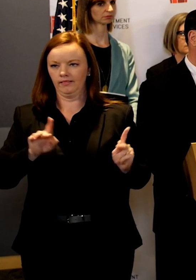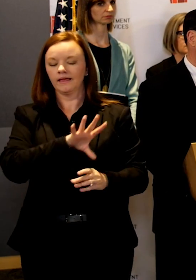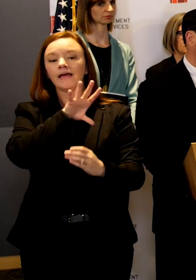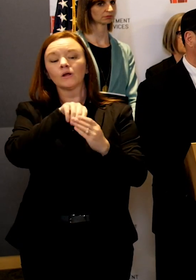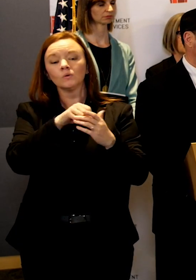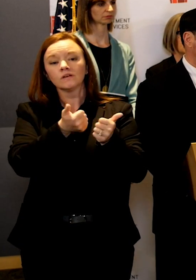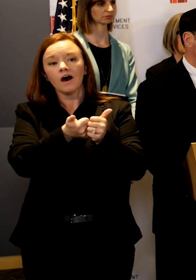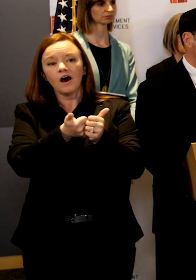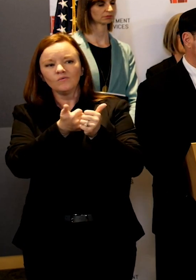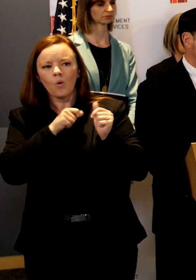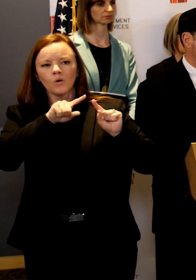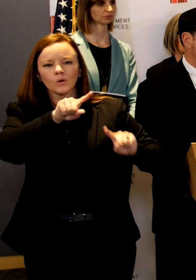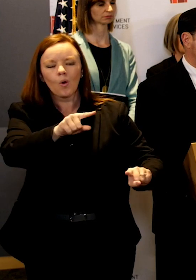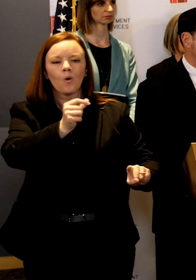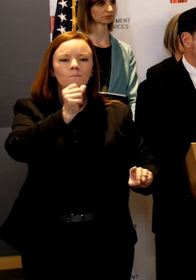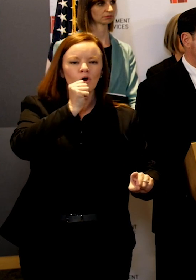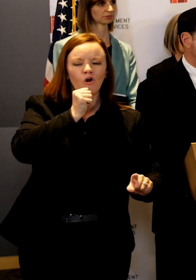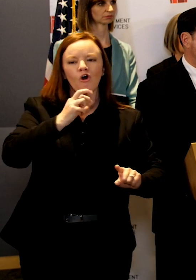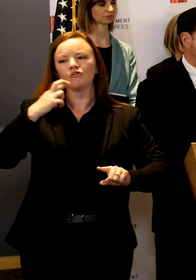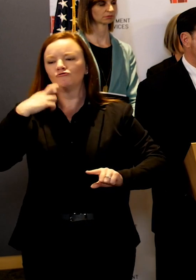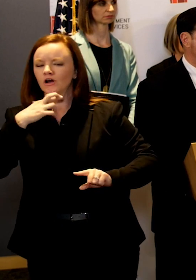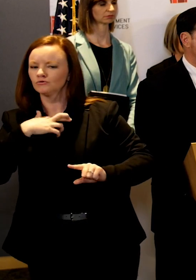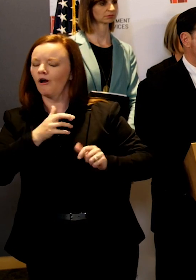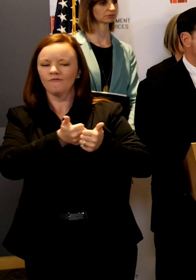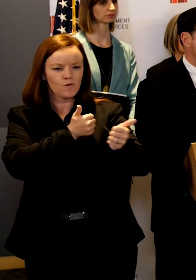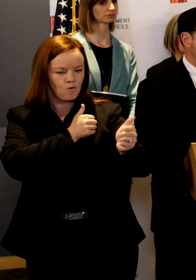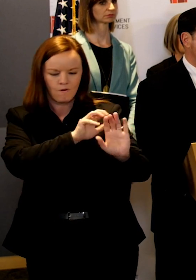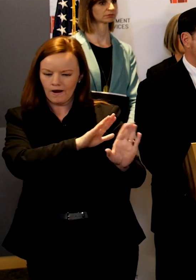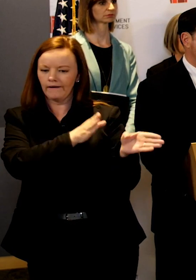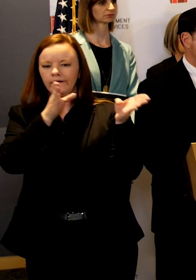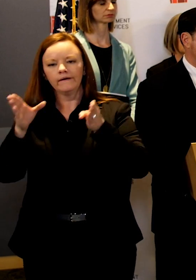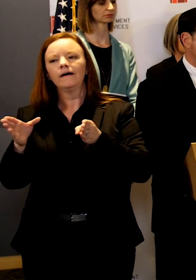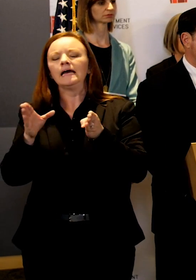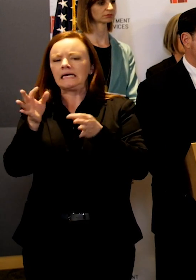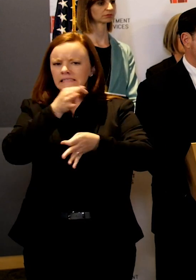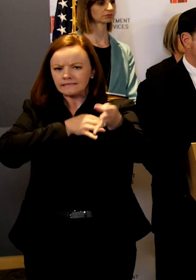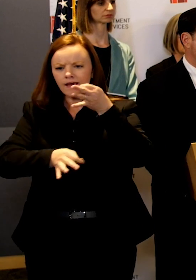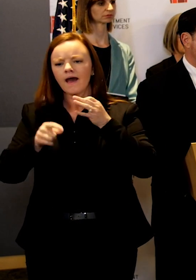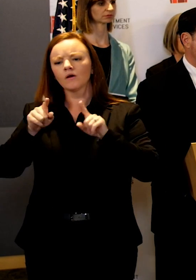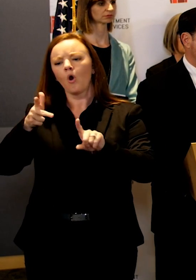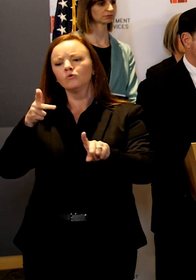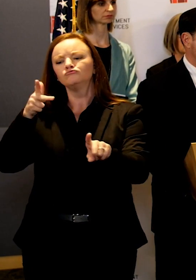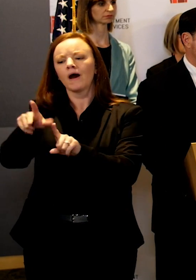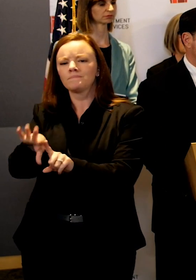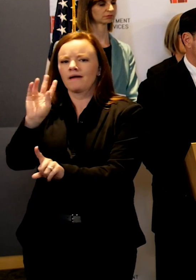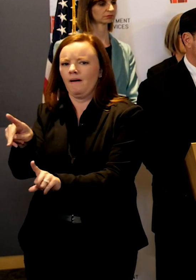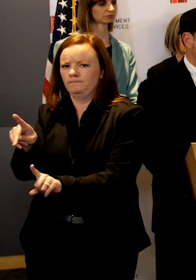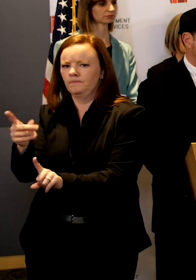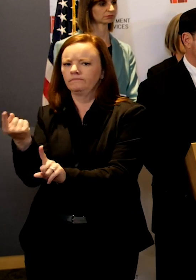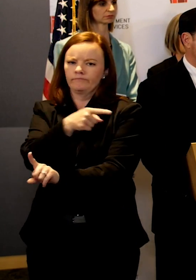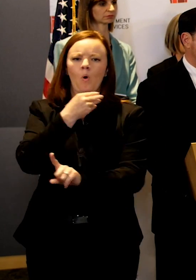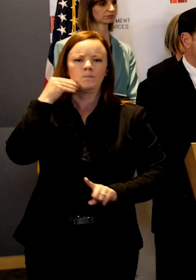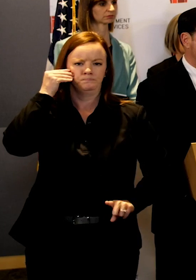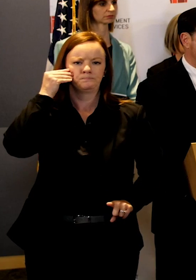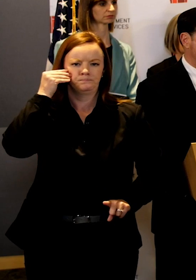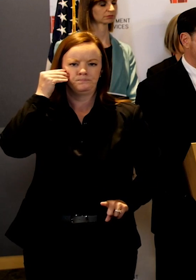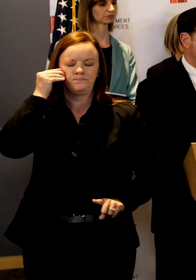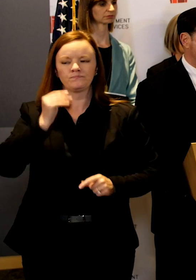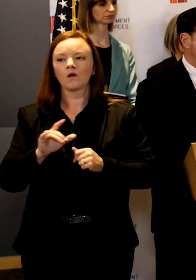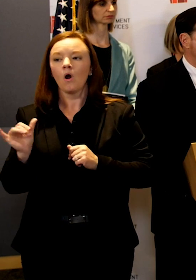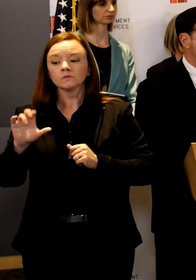eating or drinking at bars and restaurants, using drive-through or pickup options instead. And they recommended